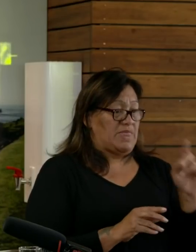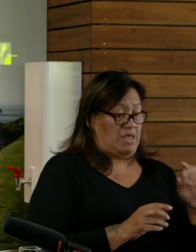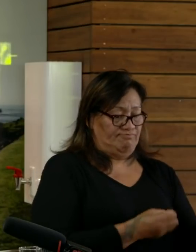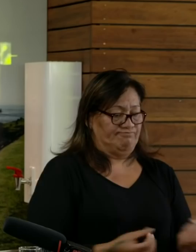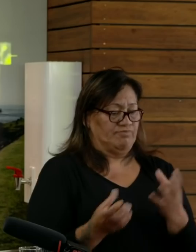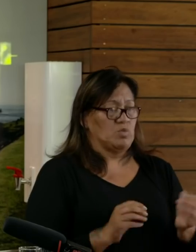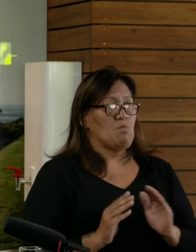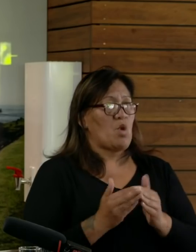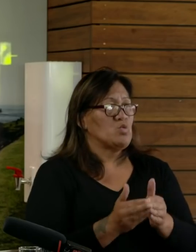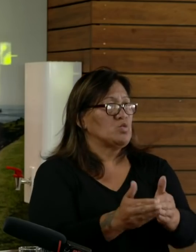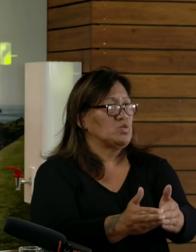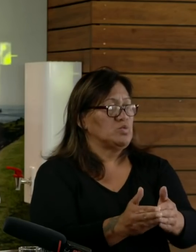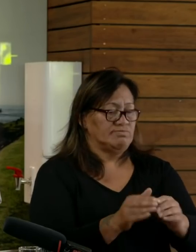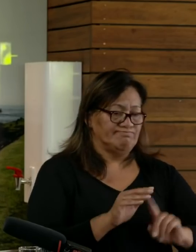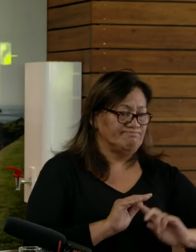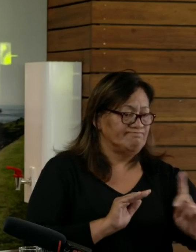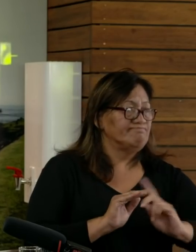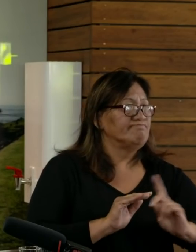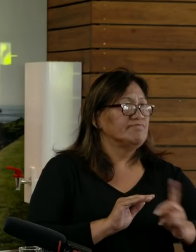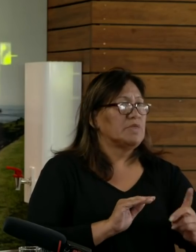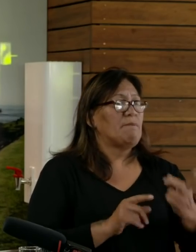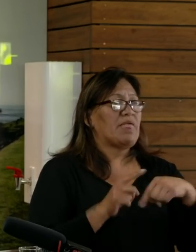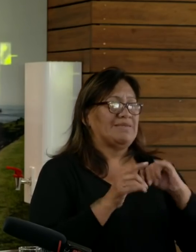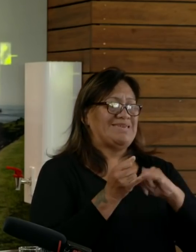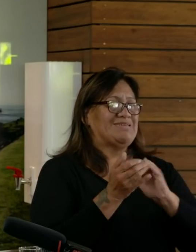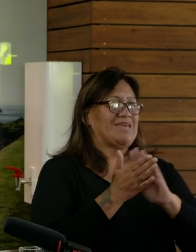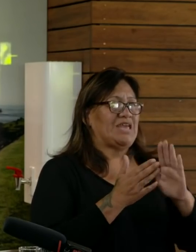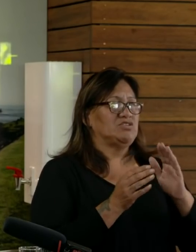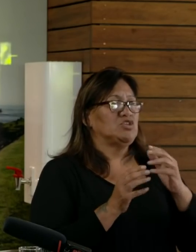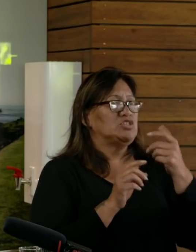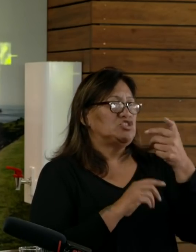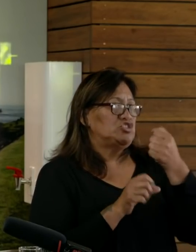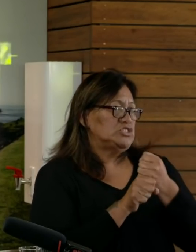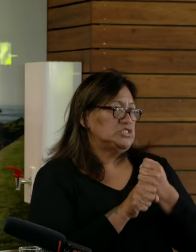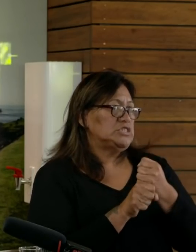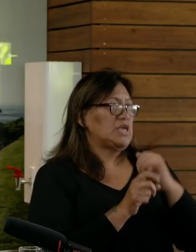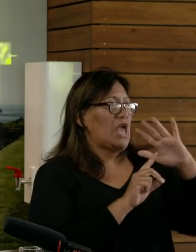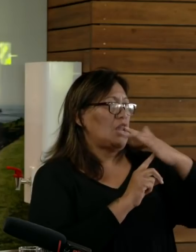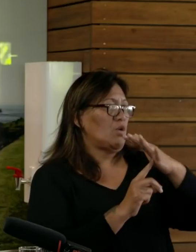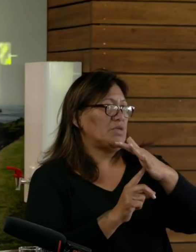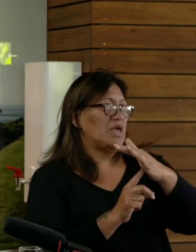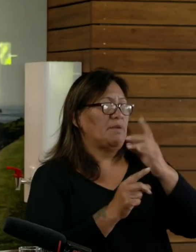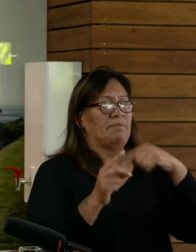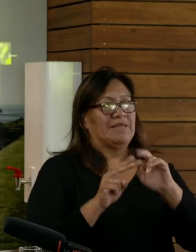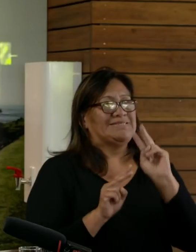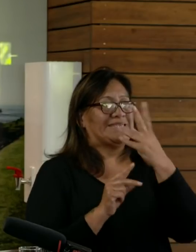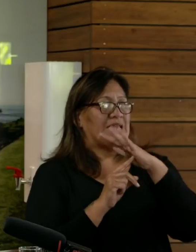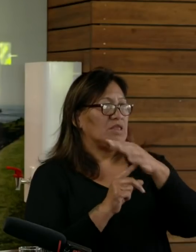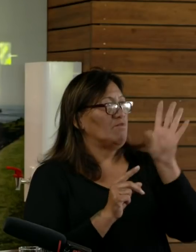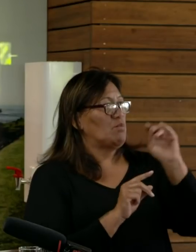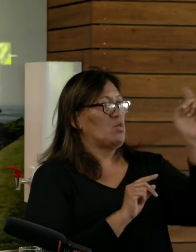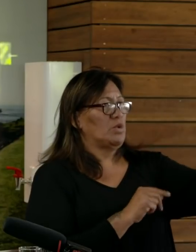boats, an embarked SH-2G Sea Sprite helicopter and a second helicopter from